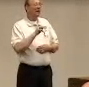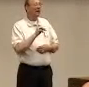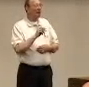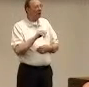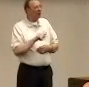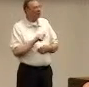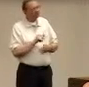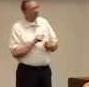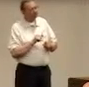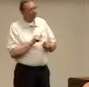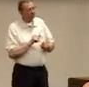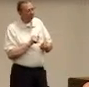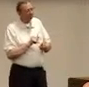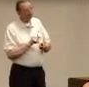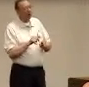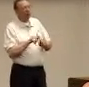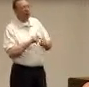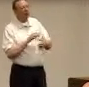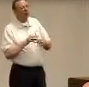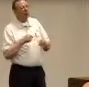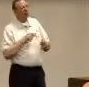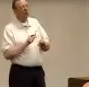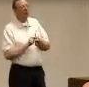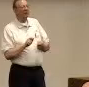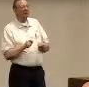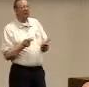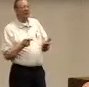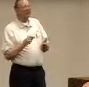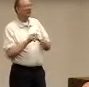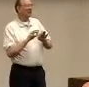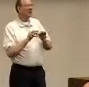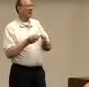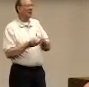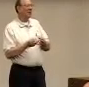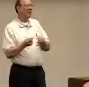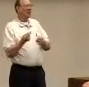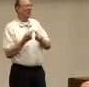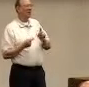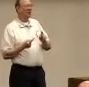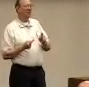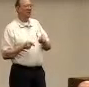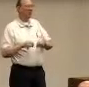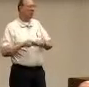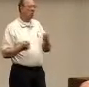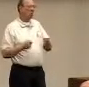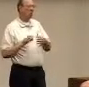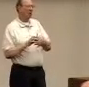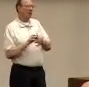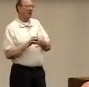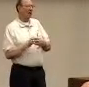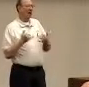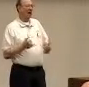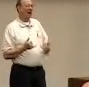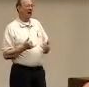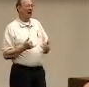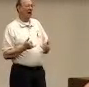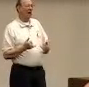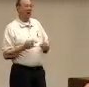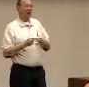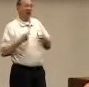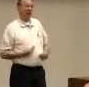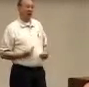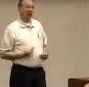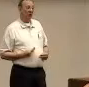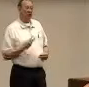So one day we said, Marty, there's a long story of how we got to meet this guy, but his family came from a broken relationship, and